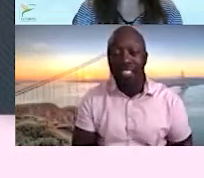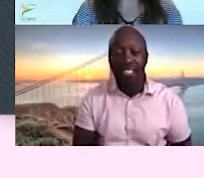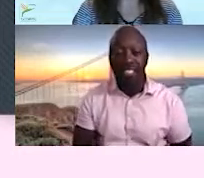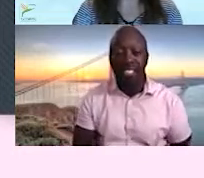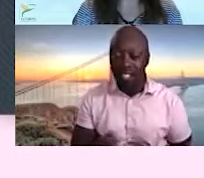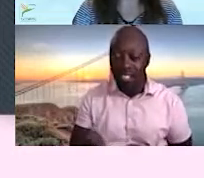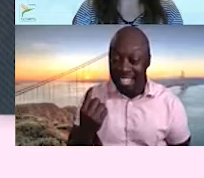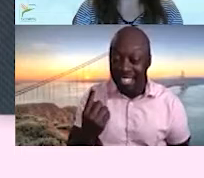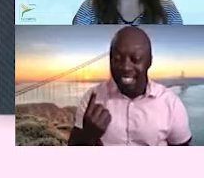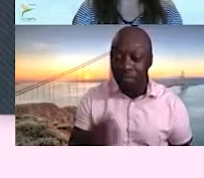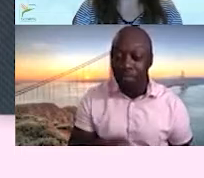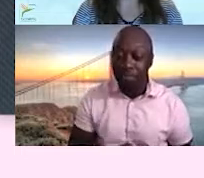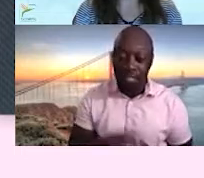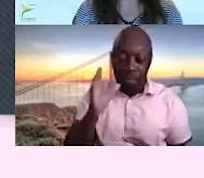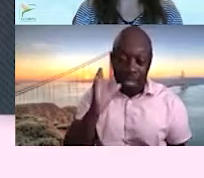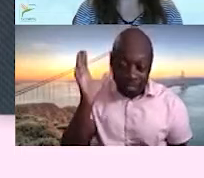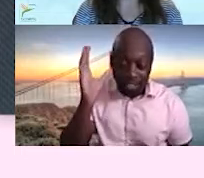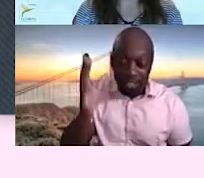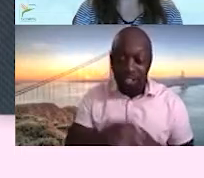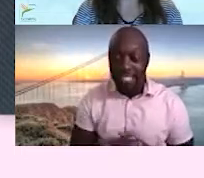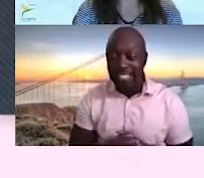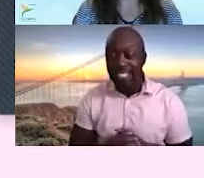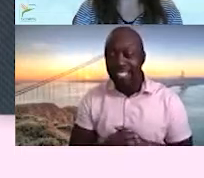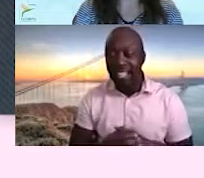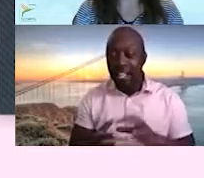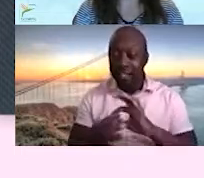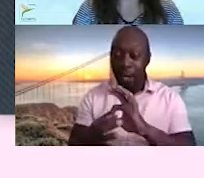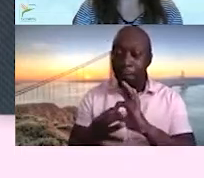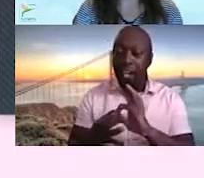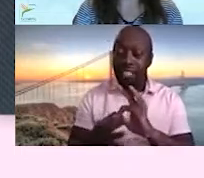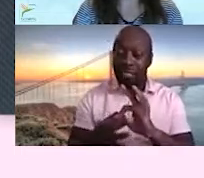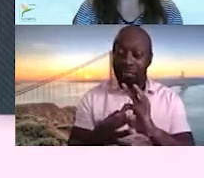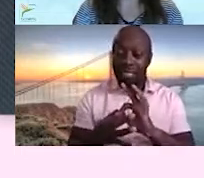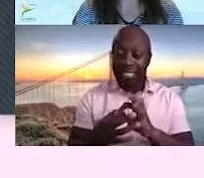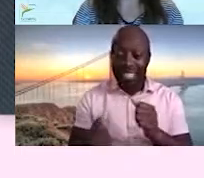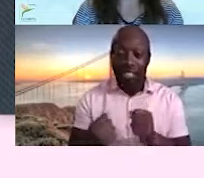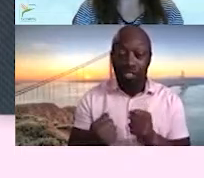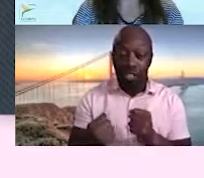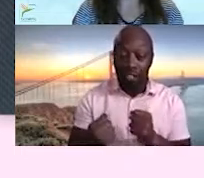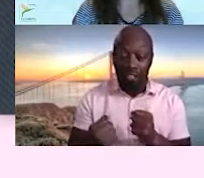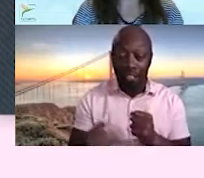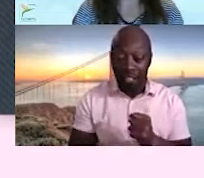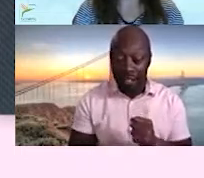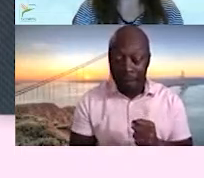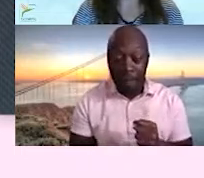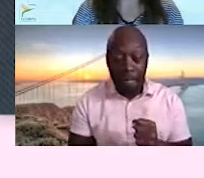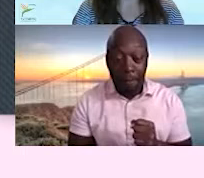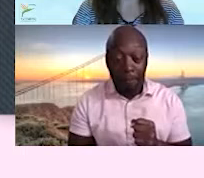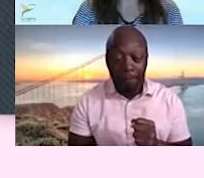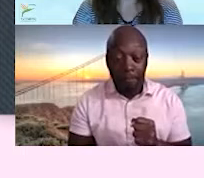communication, understanding their parents or guardians, that bond is getting stronger.